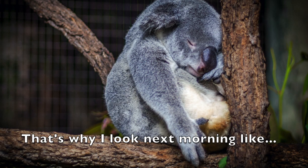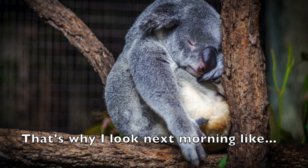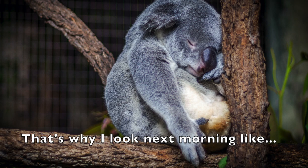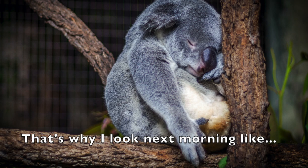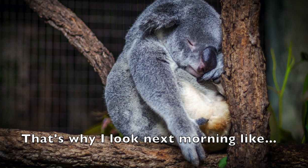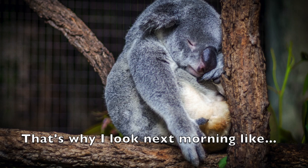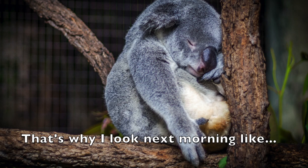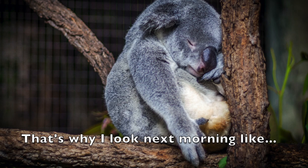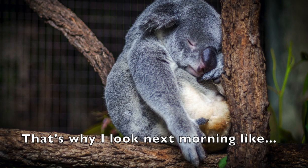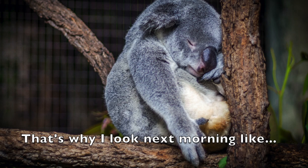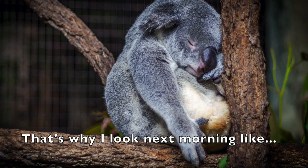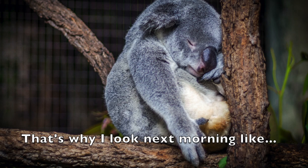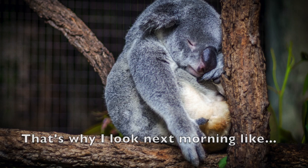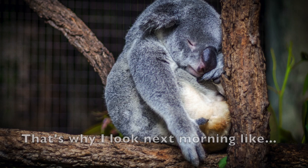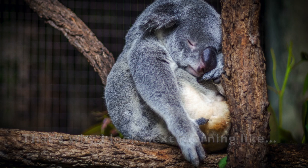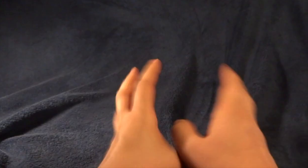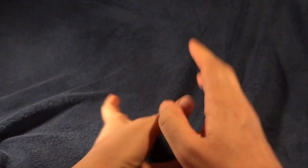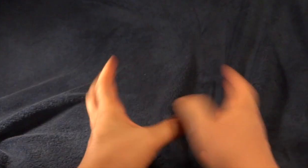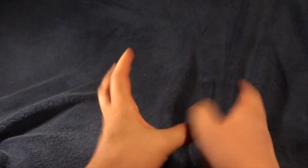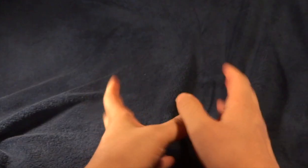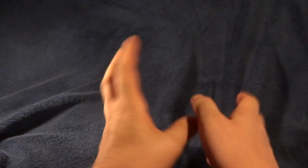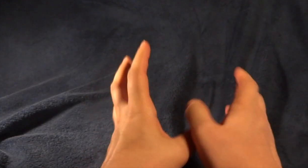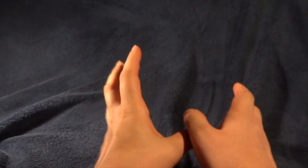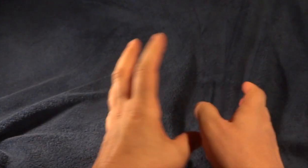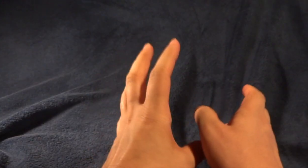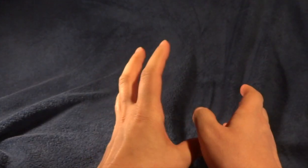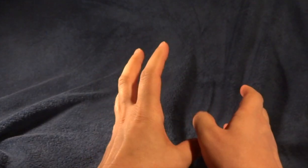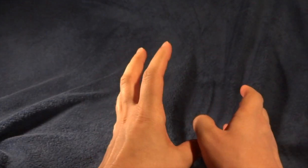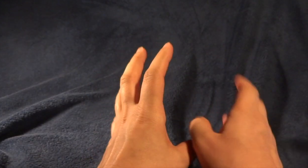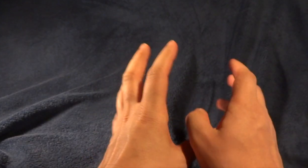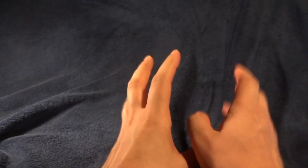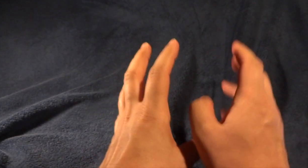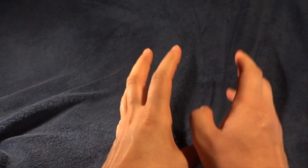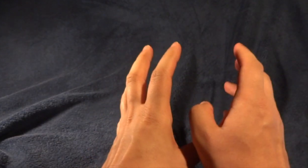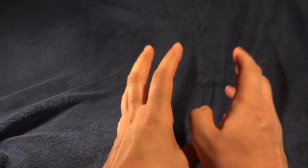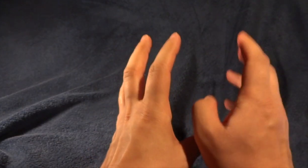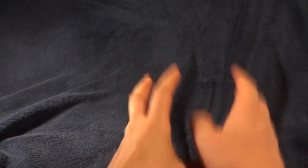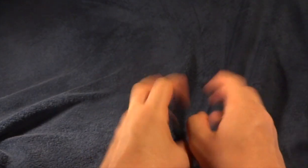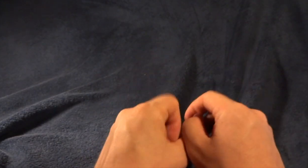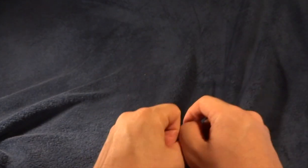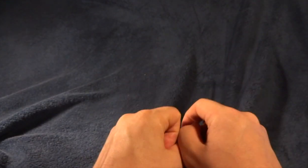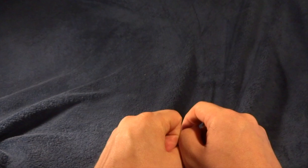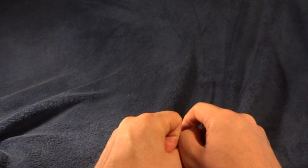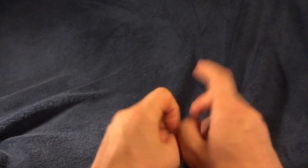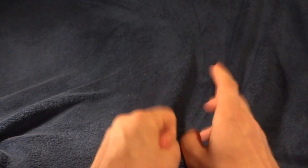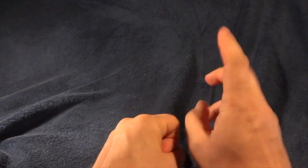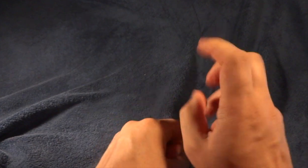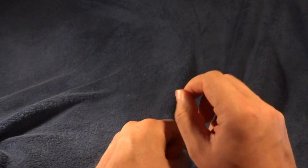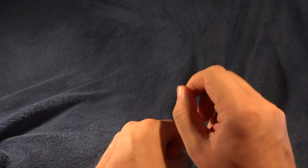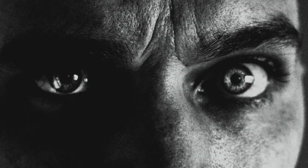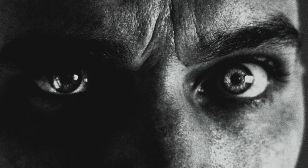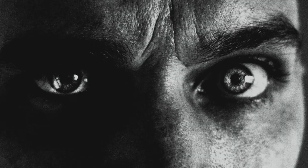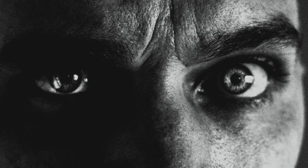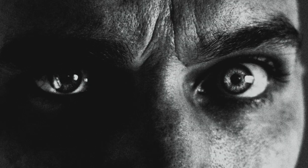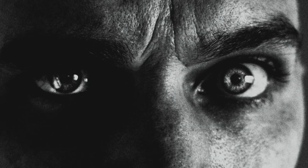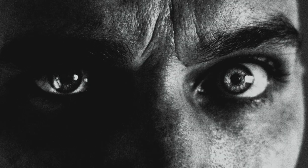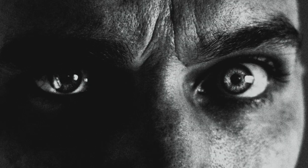video. Of course, there are sometimes exceptions, but usually I watch full